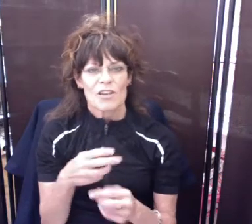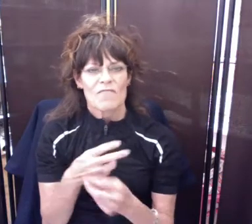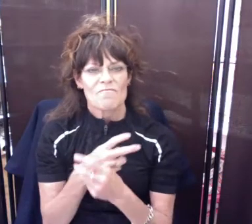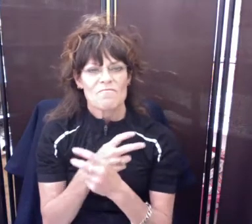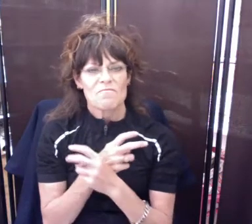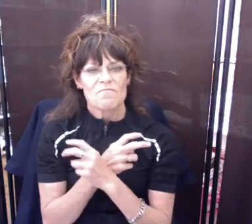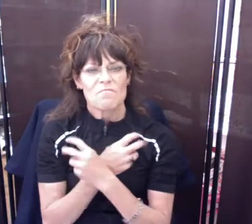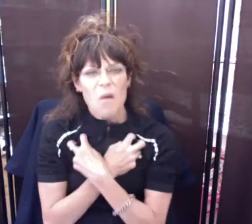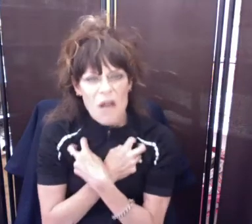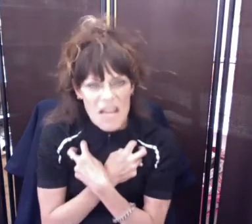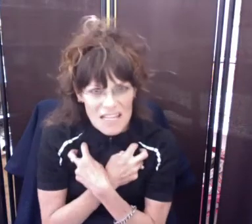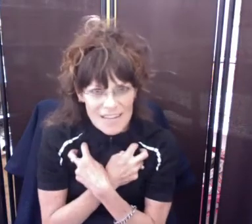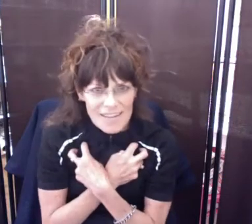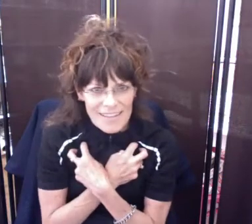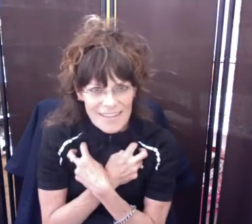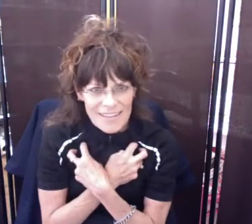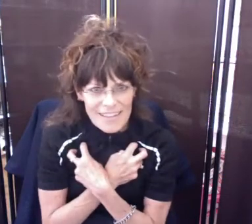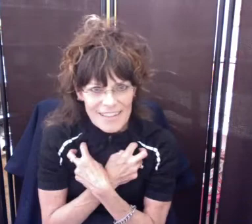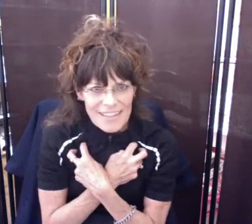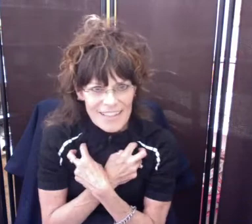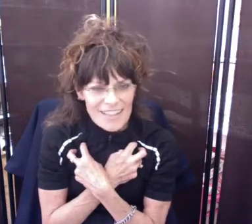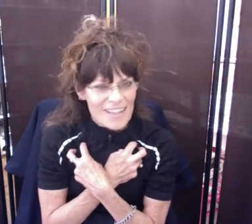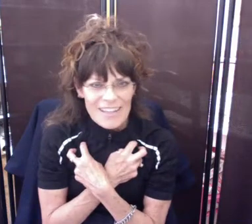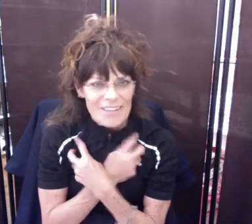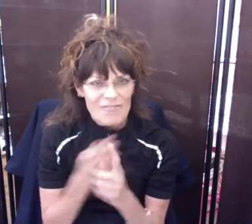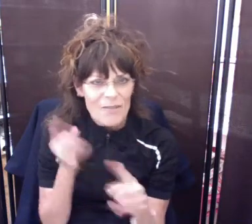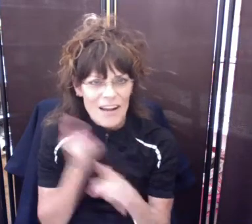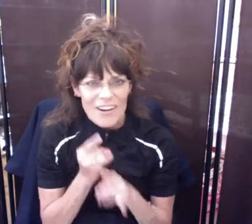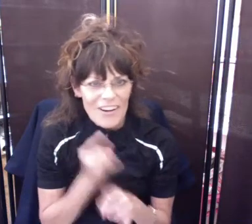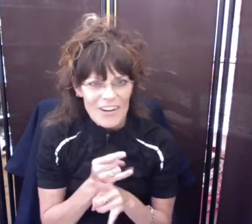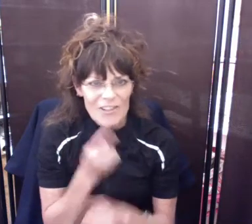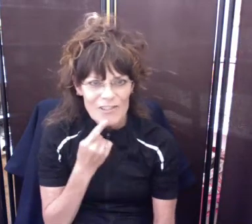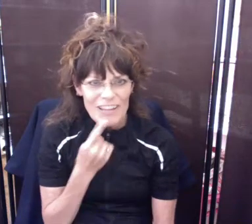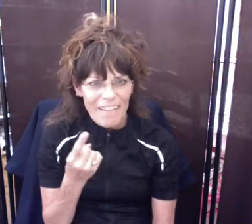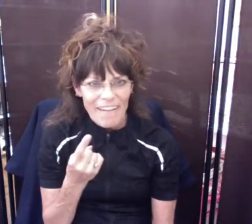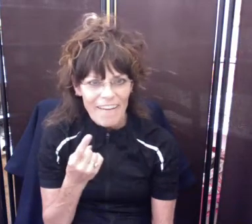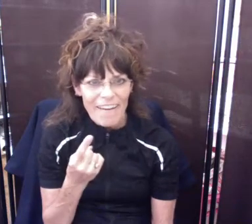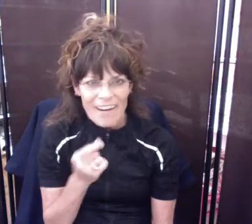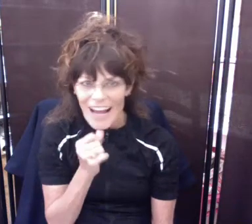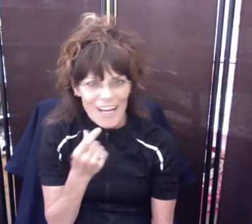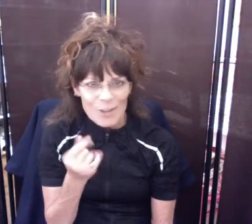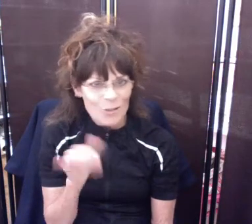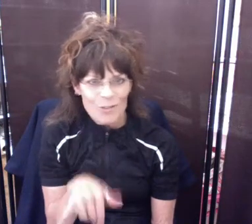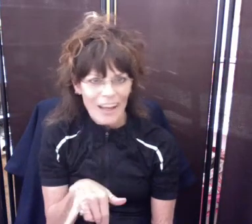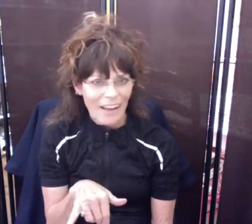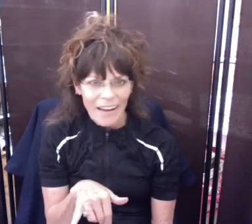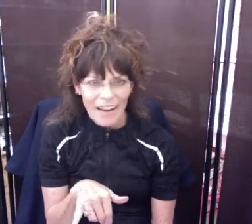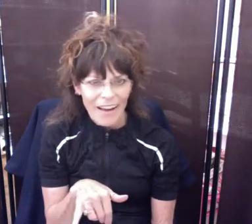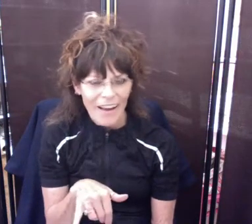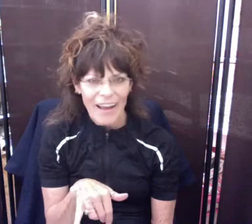I'm not going to do that anymore. That's really bad for my health. It's unpredictable. I get arrested a lot.